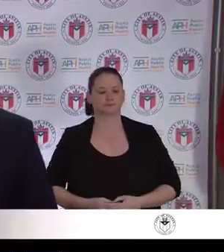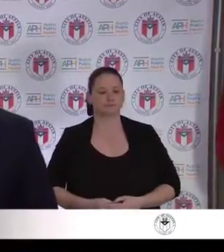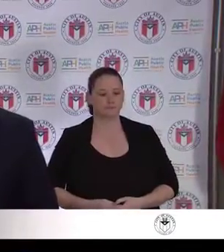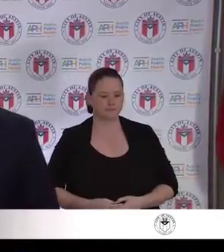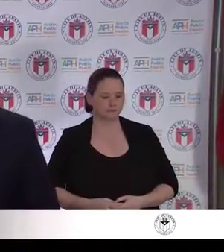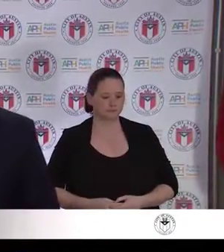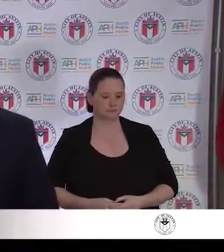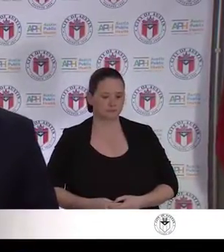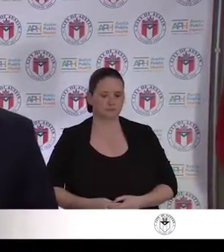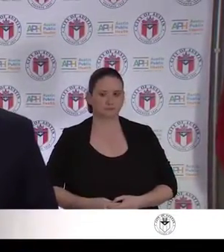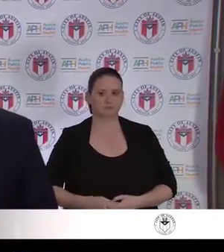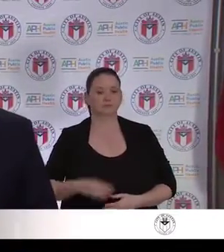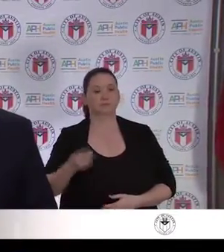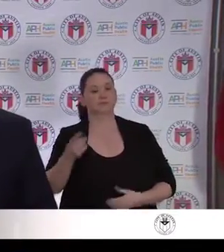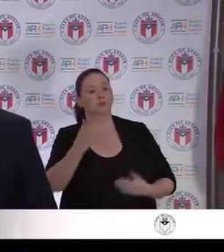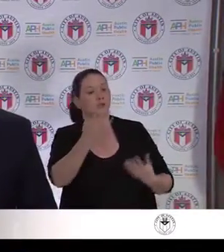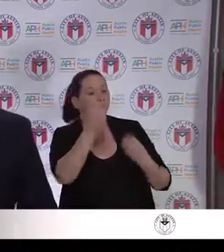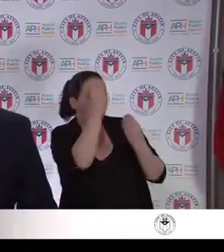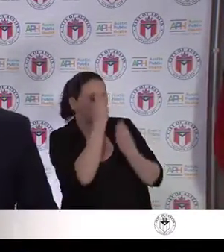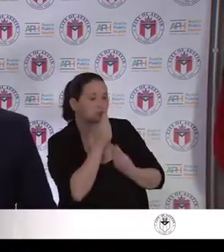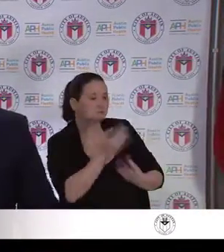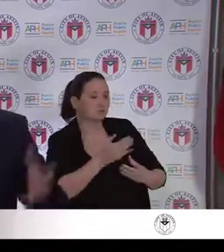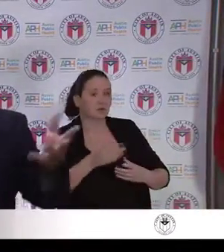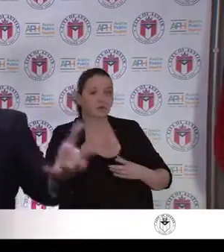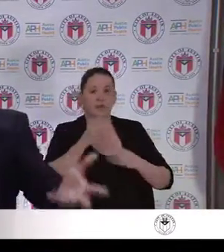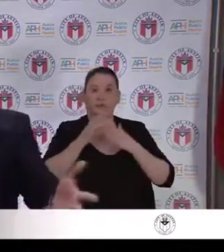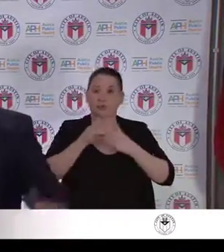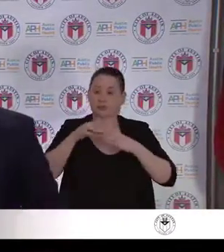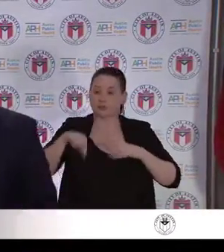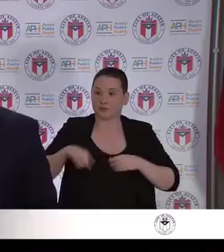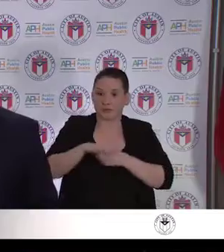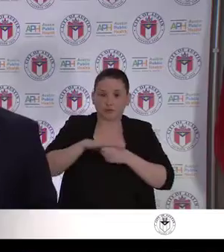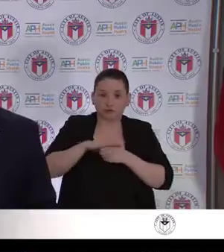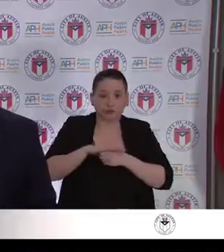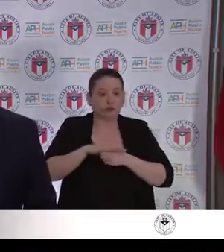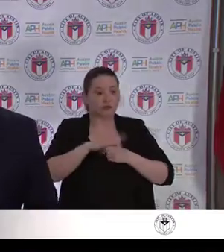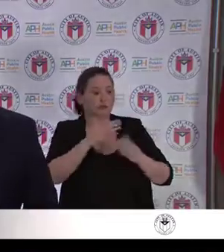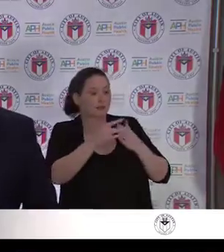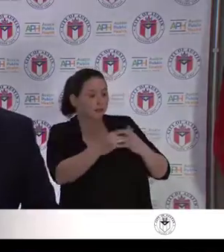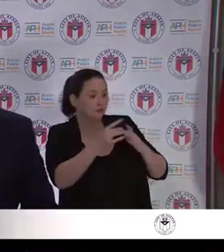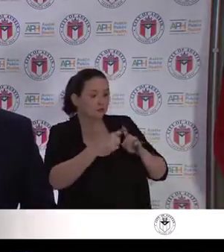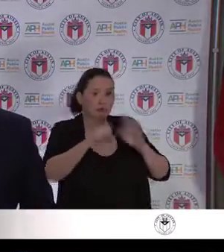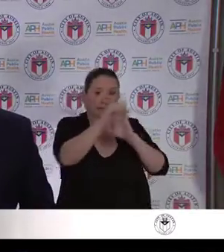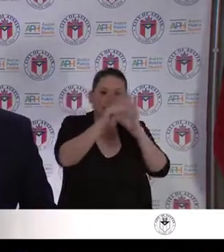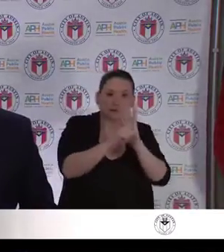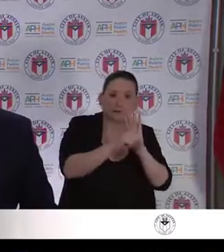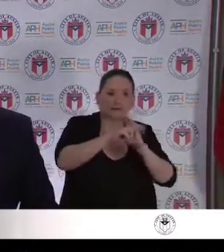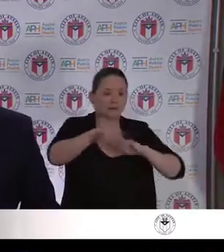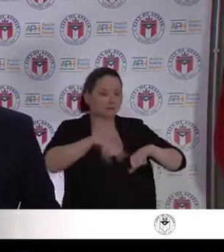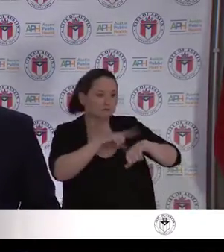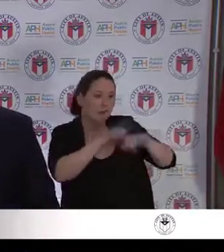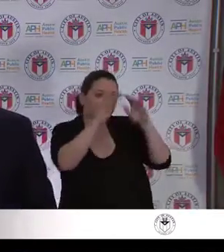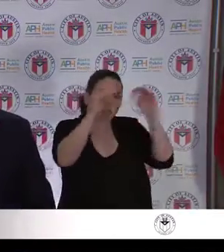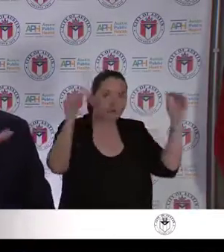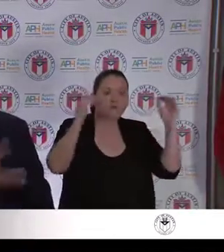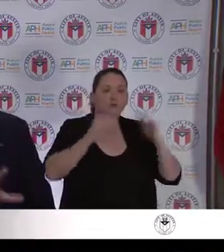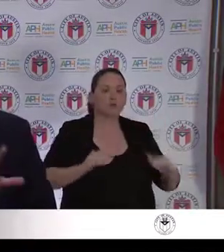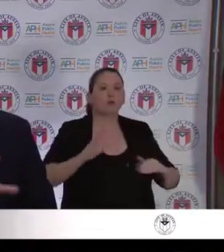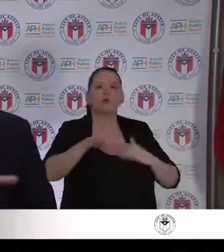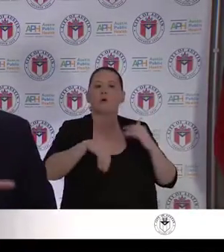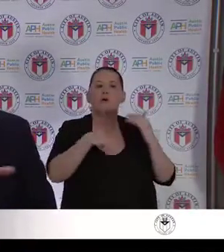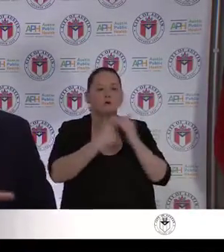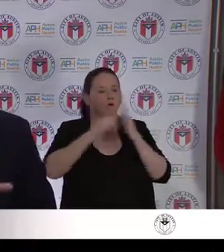the leadership in this region, leadership at the state and at the national level, are focused